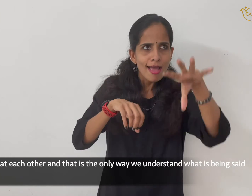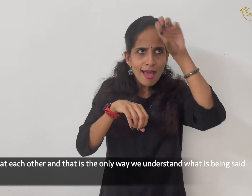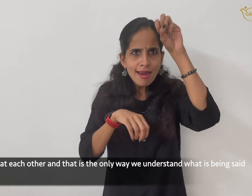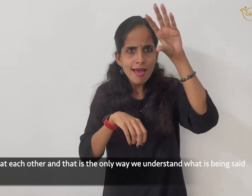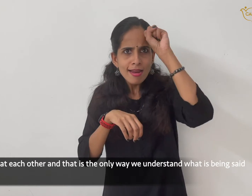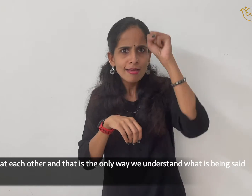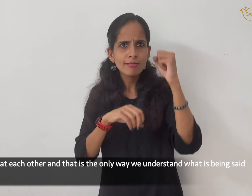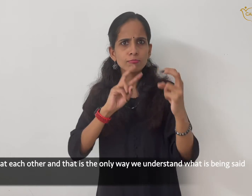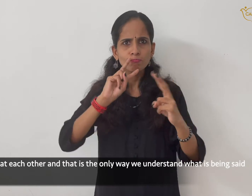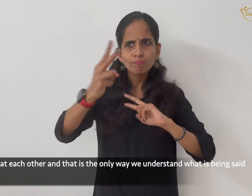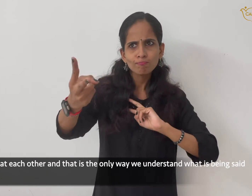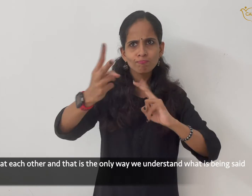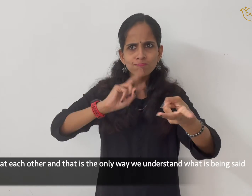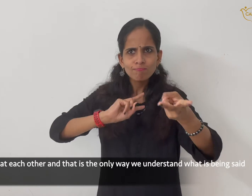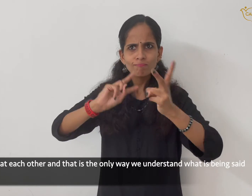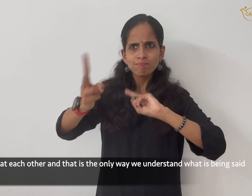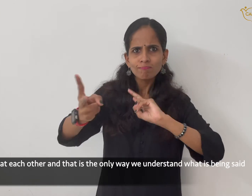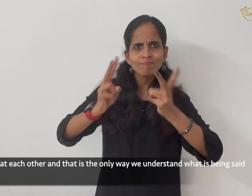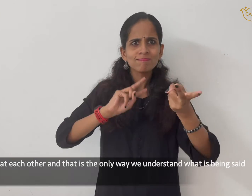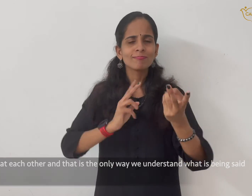we understand what is being said.